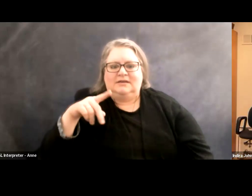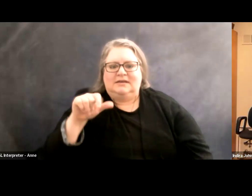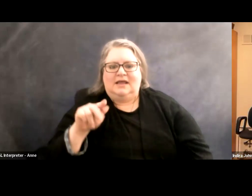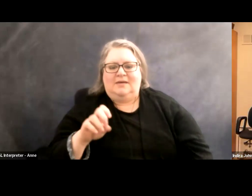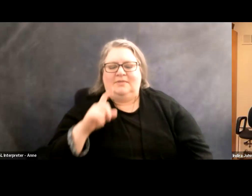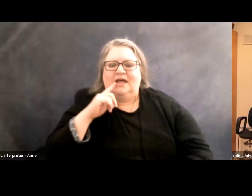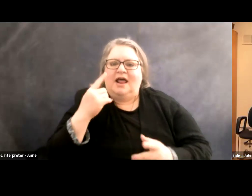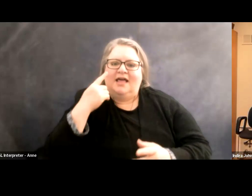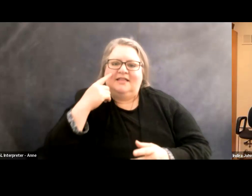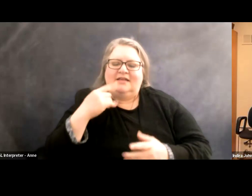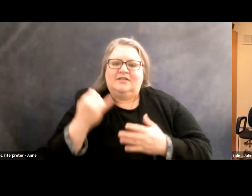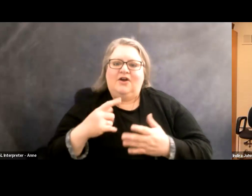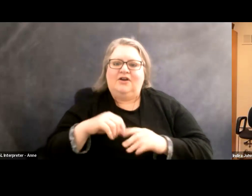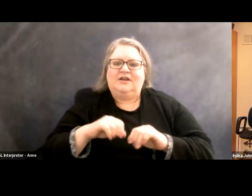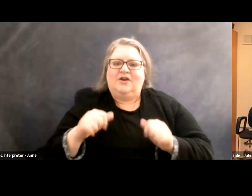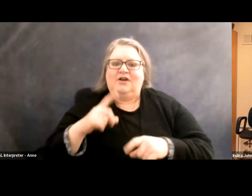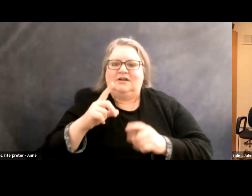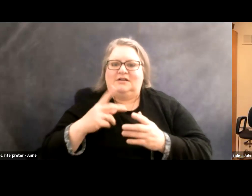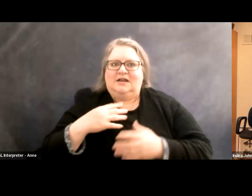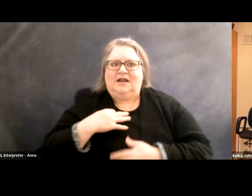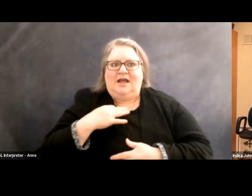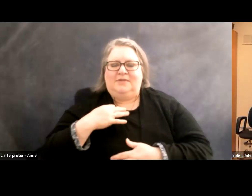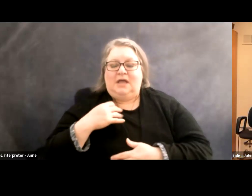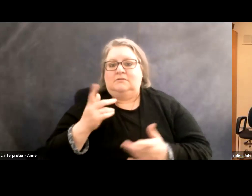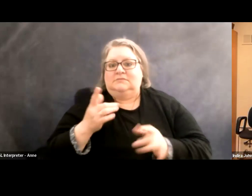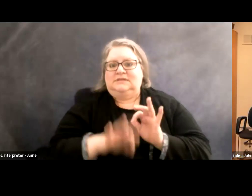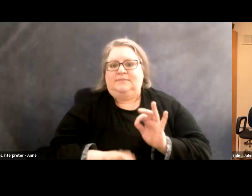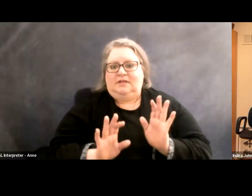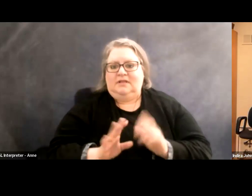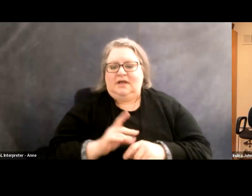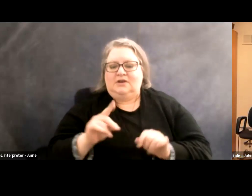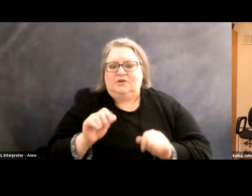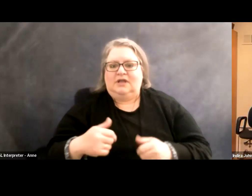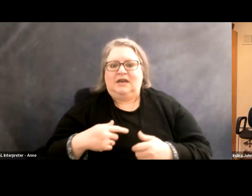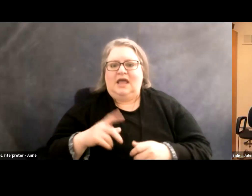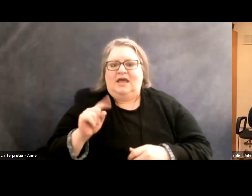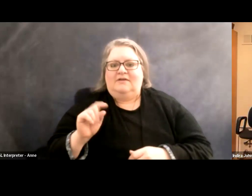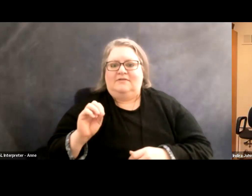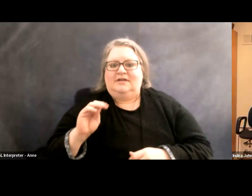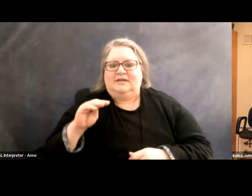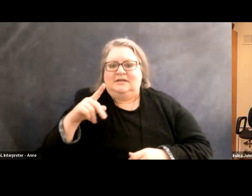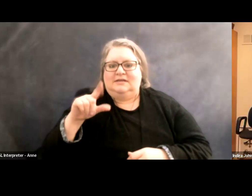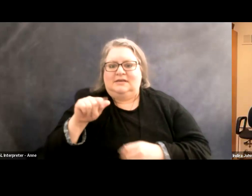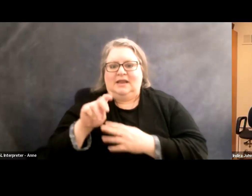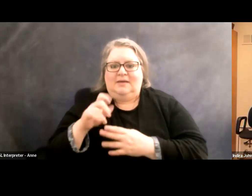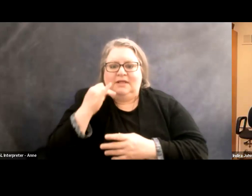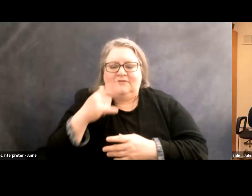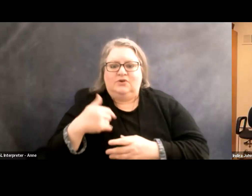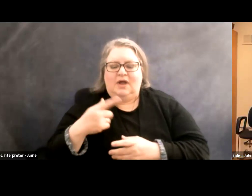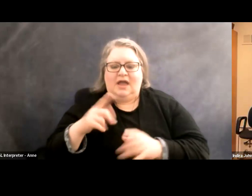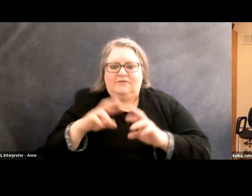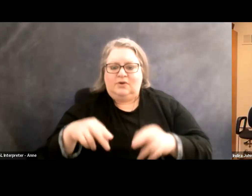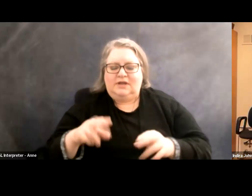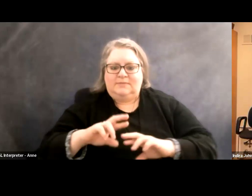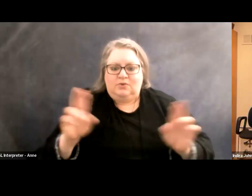and architecture program application is a very simple one, and you can have a template. Basically, if you have your resume